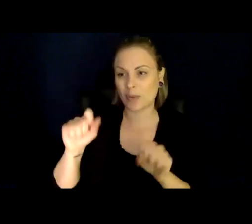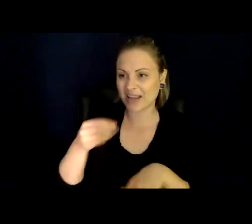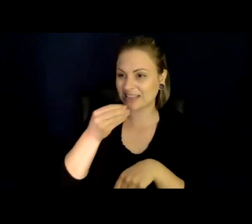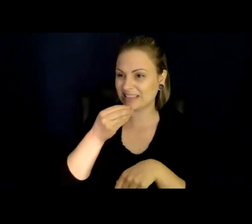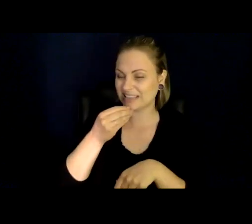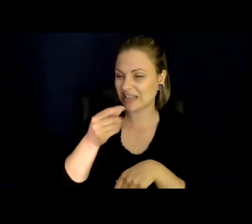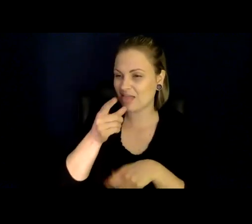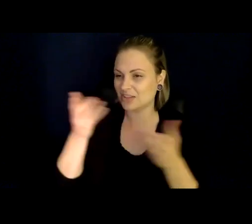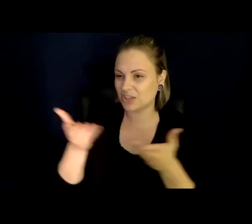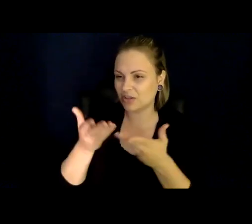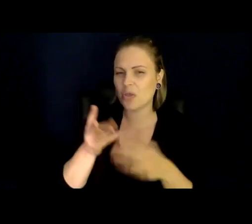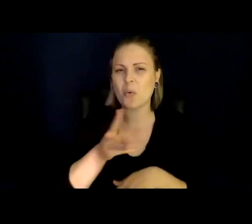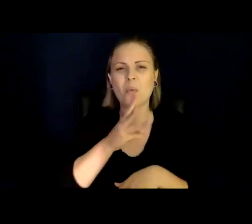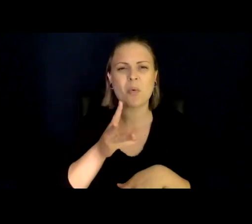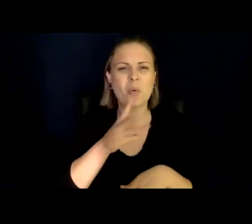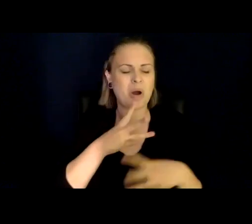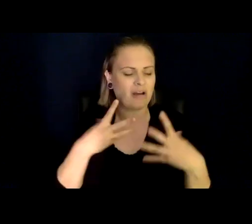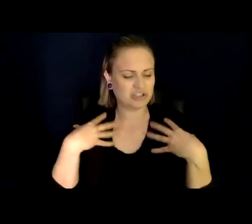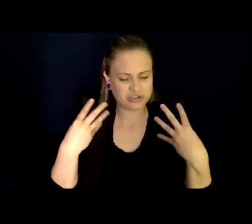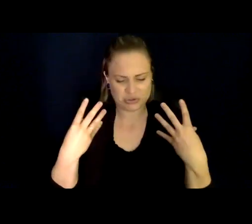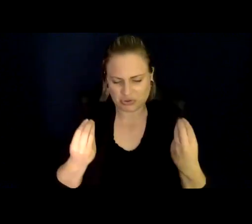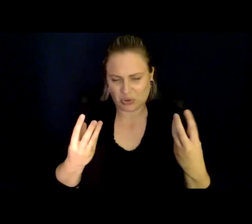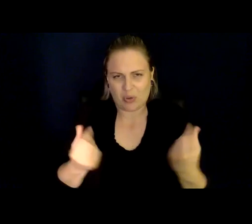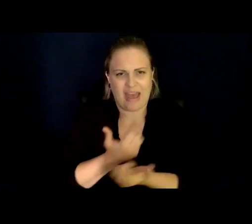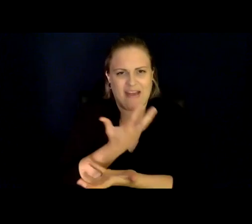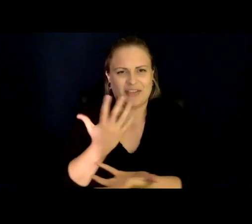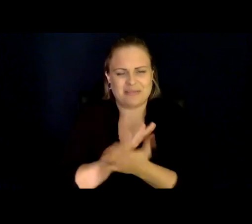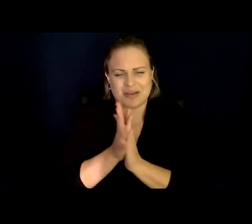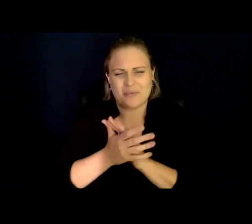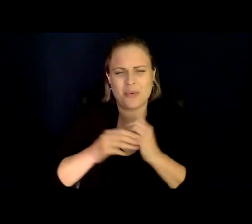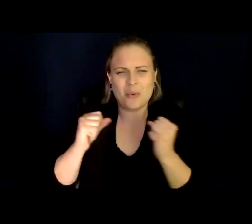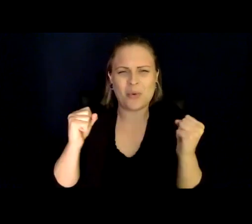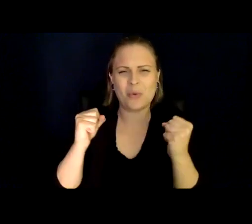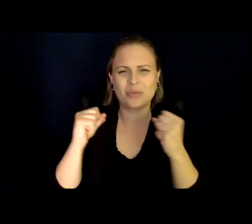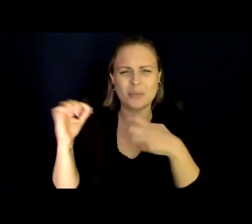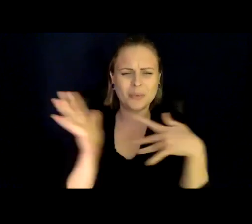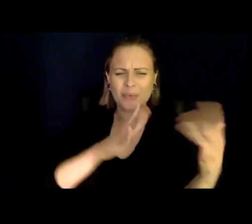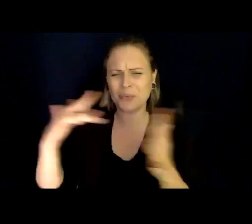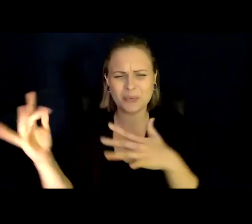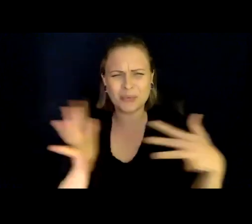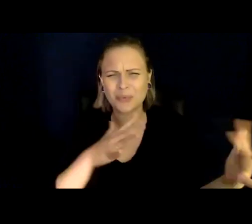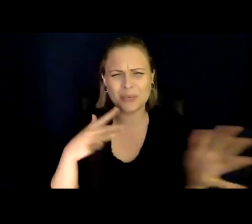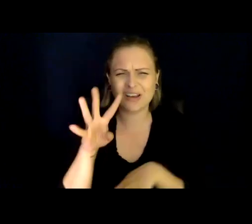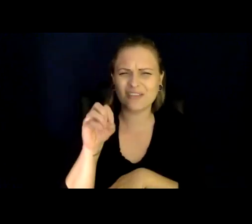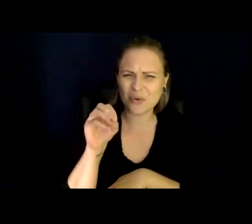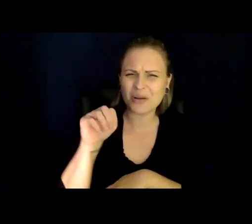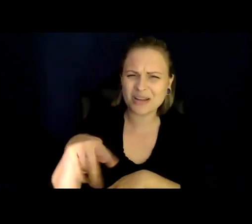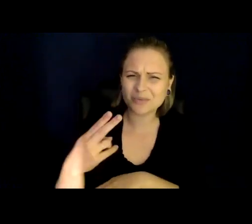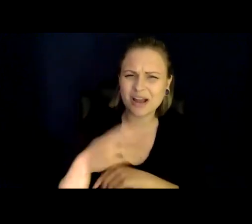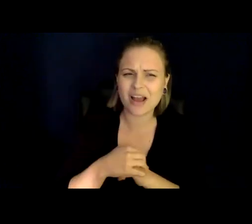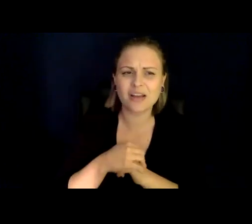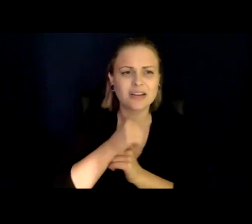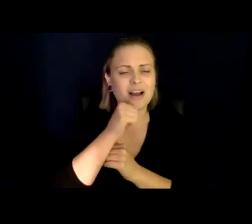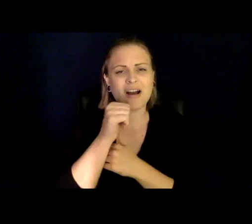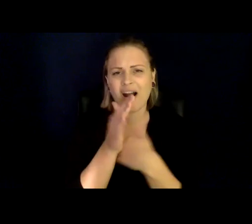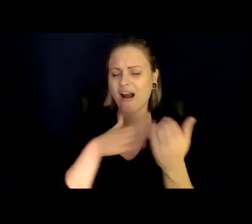into every seam in my clothing, chilling every movement I made as the wind blew about 40 miles an hour. Uncomfortable as the